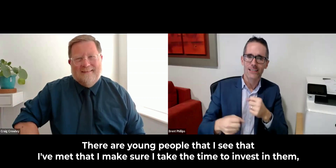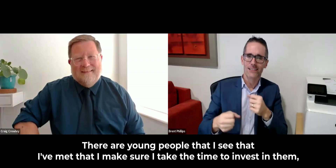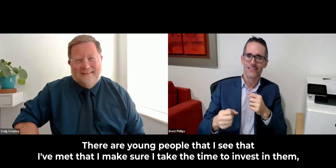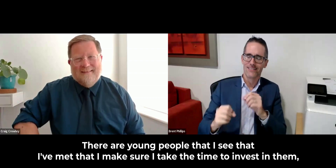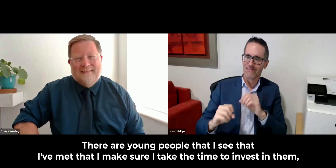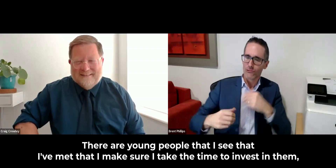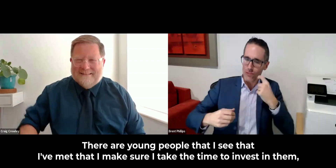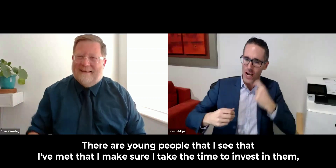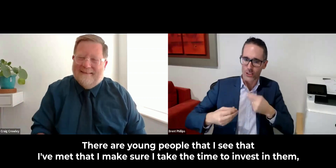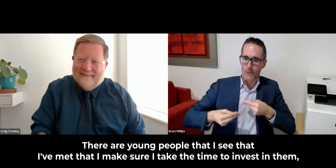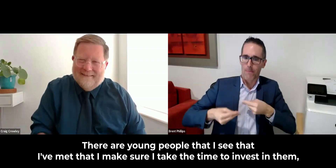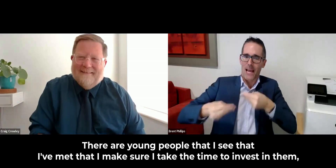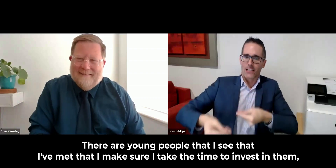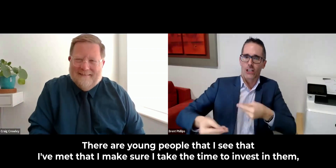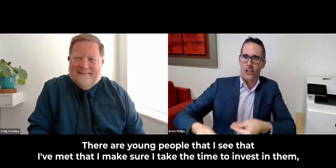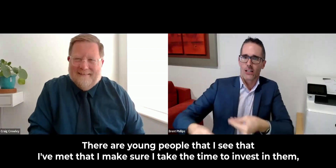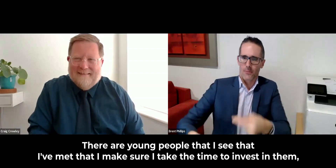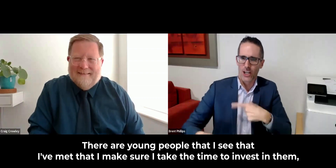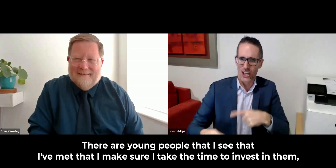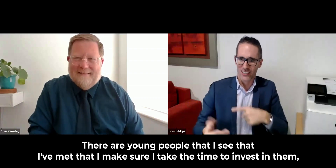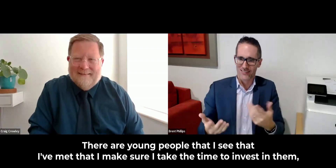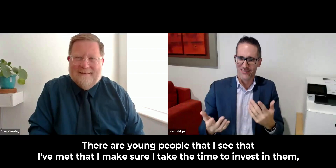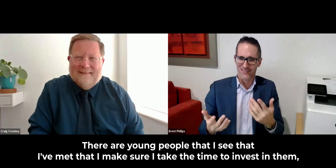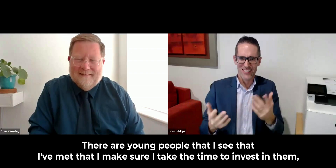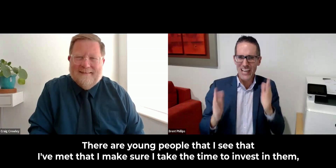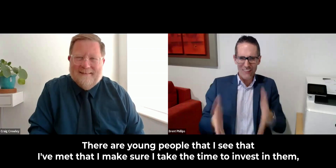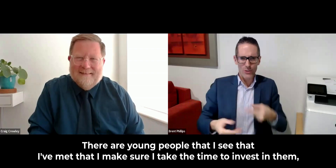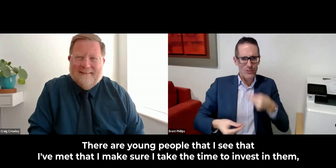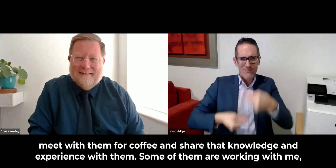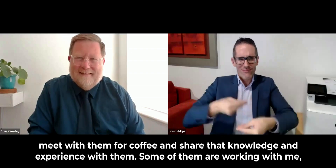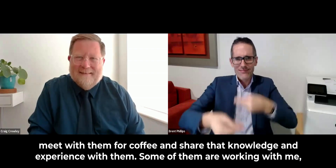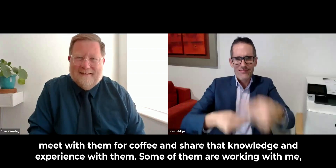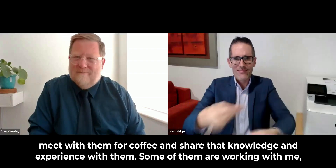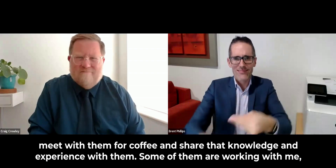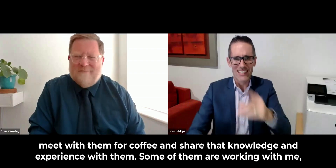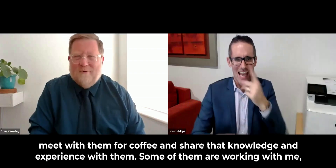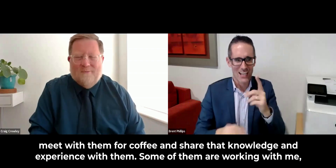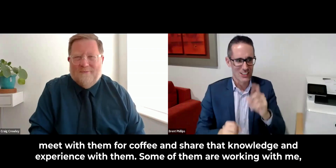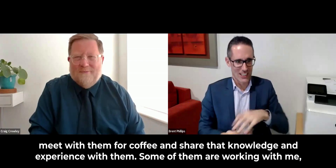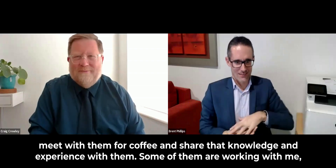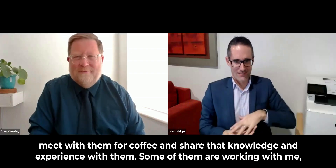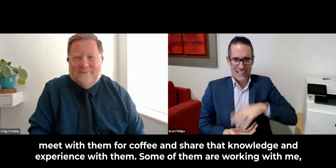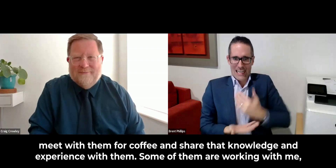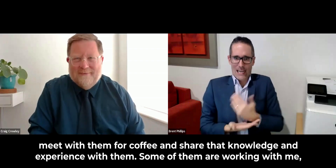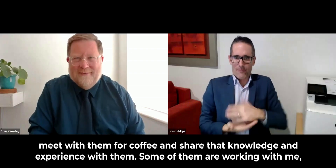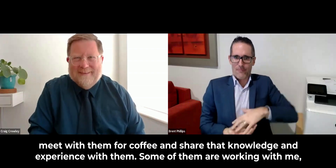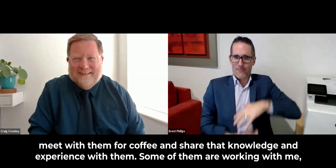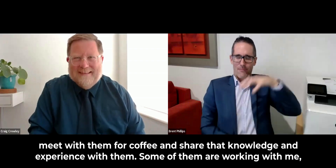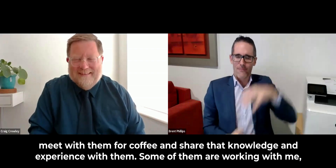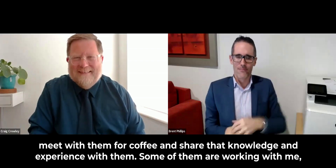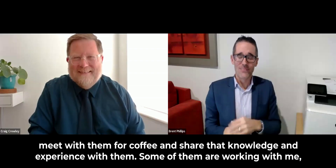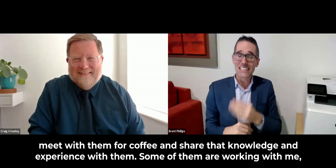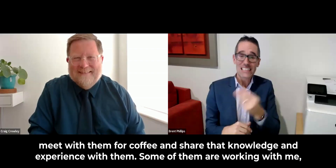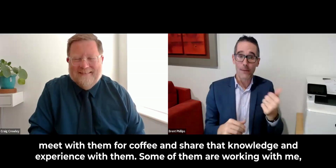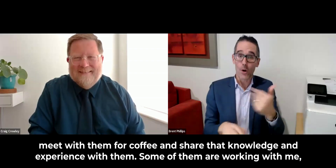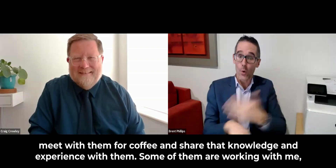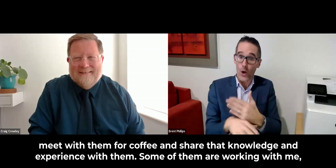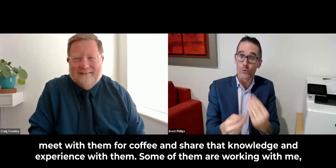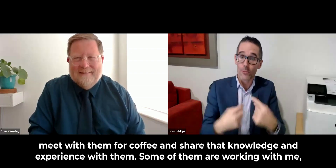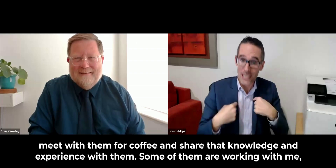I've met that I make sure I take the time to invest in them, meet with them for coffee, and share that knowledge and